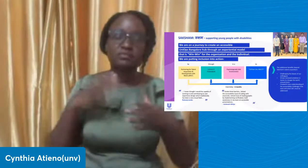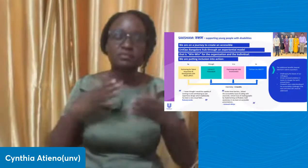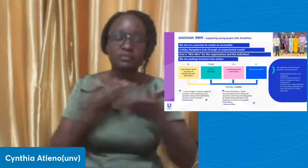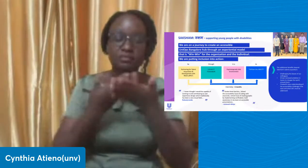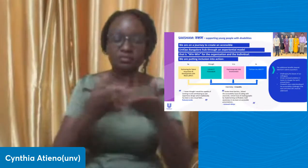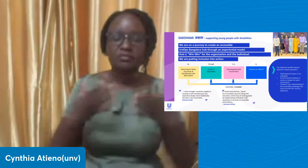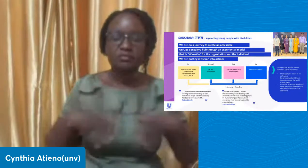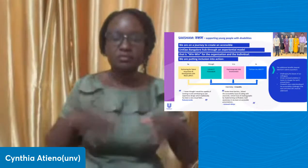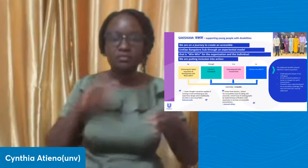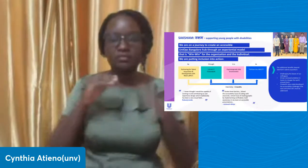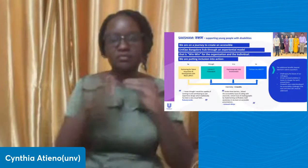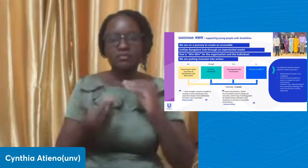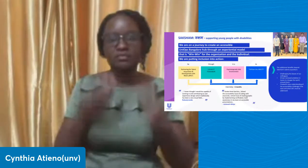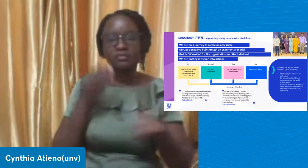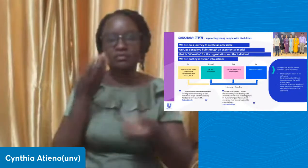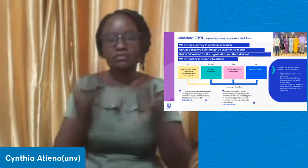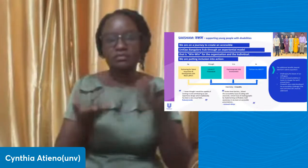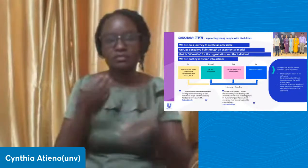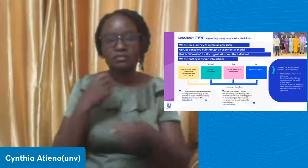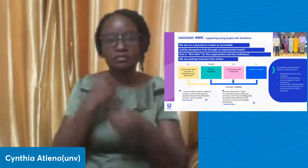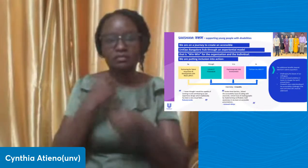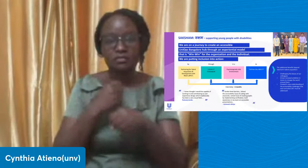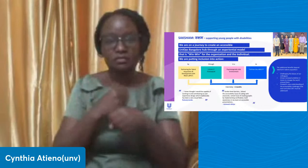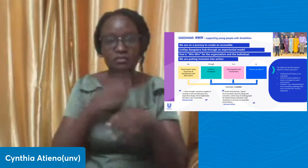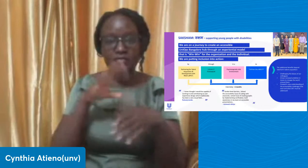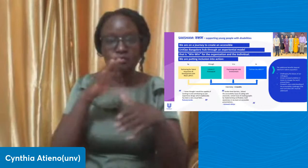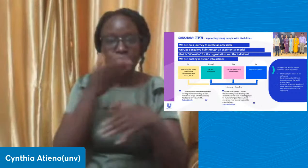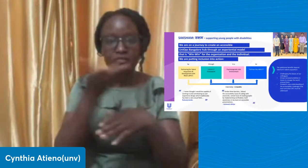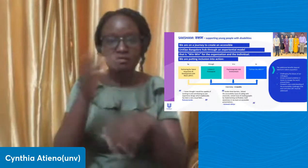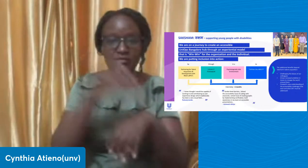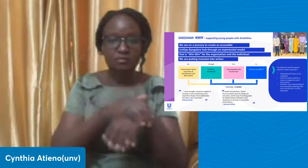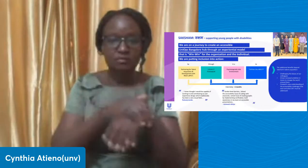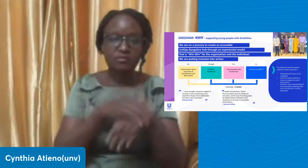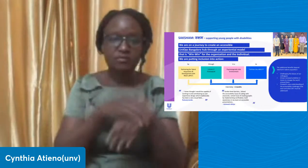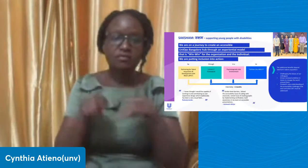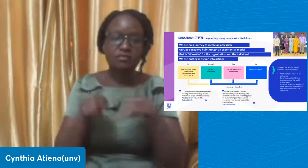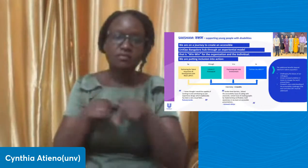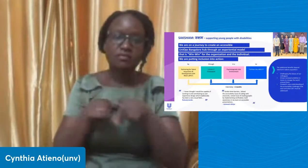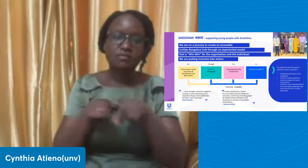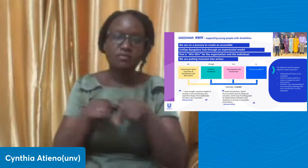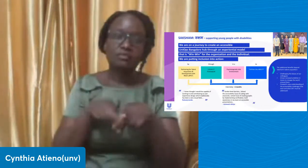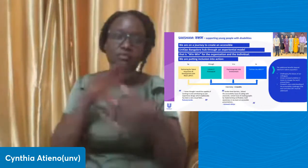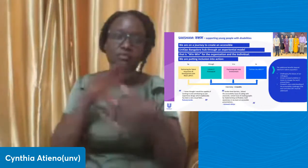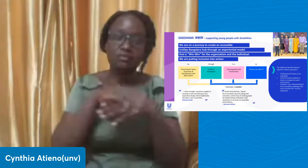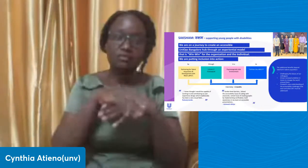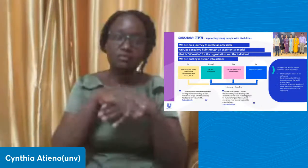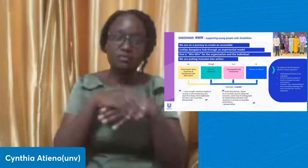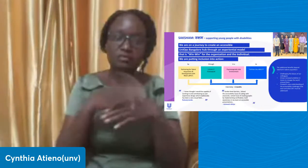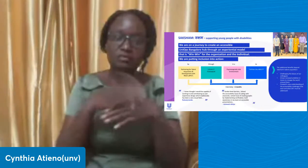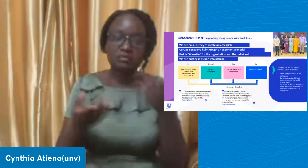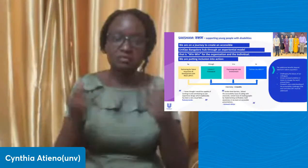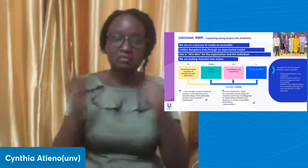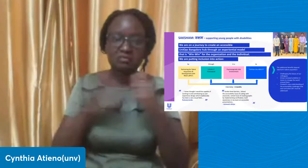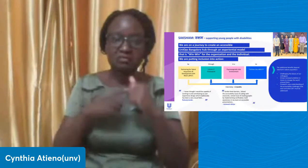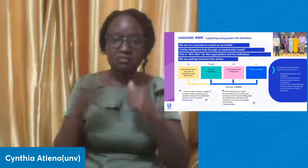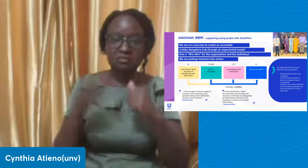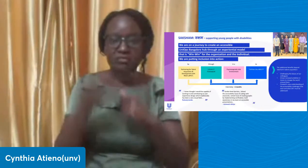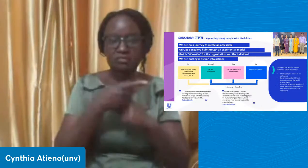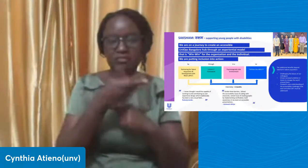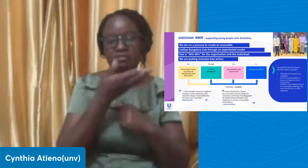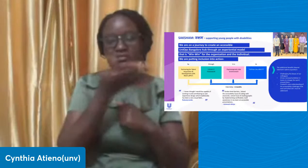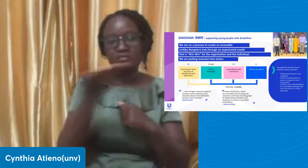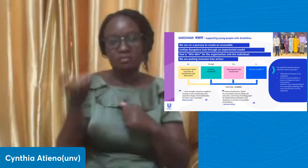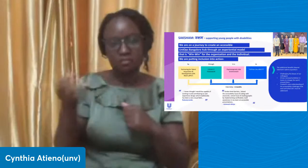with disability. And they will be then on a six-month journey with all kinds of, you